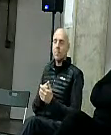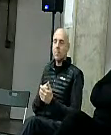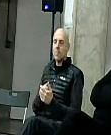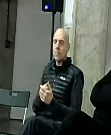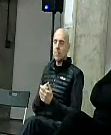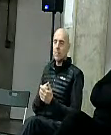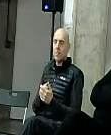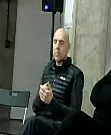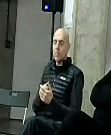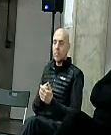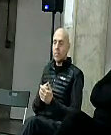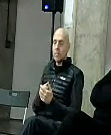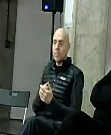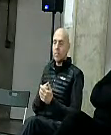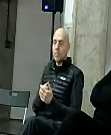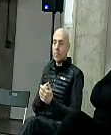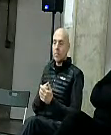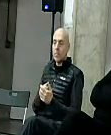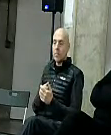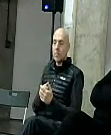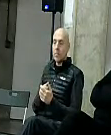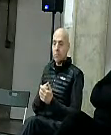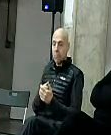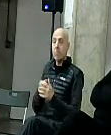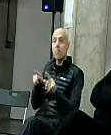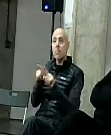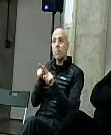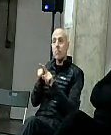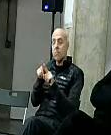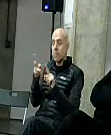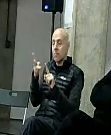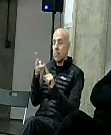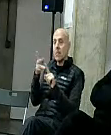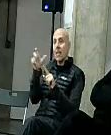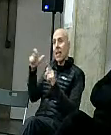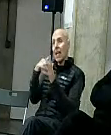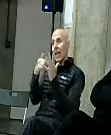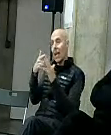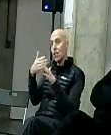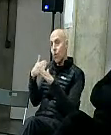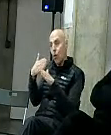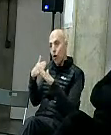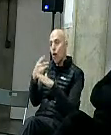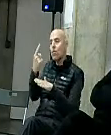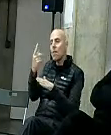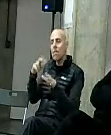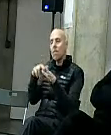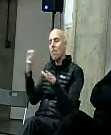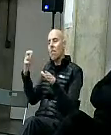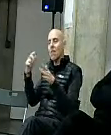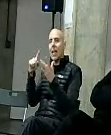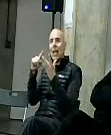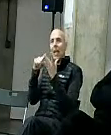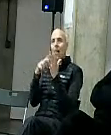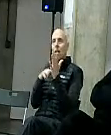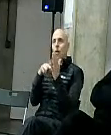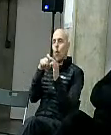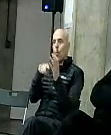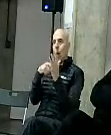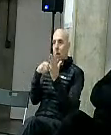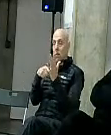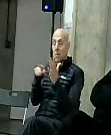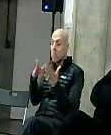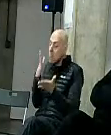Then the same was the case for the caseworker. She's left Inquest, but she's my friend for